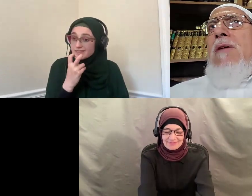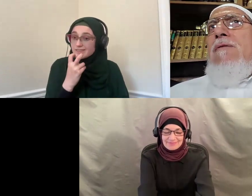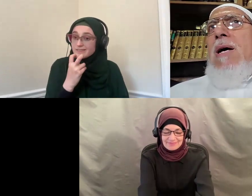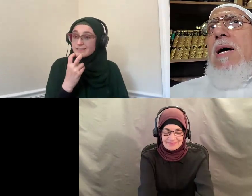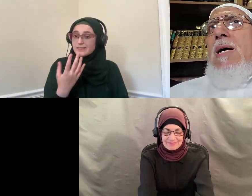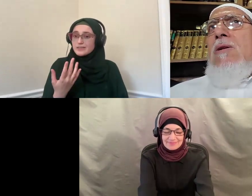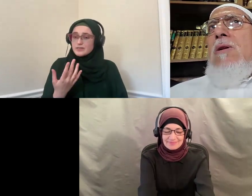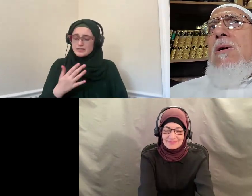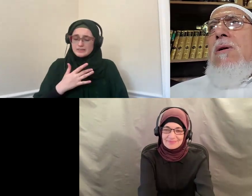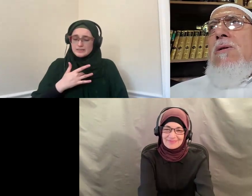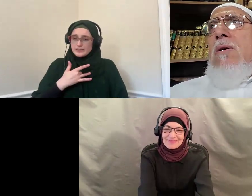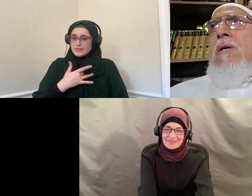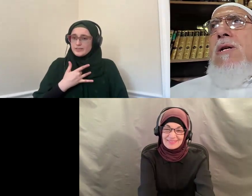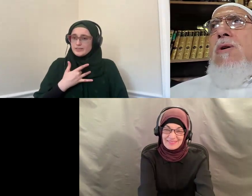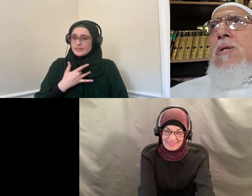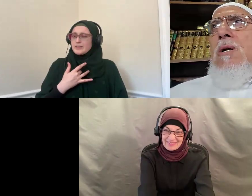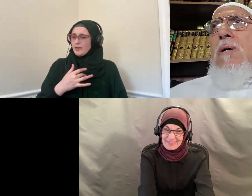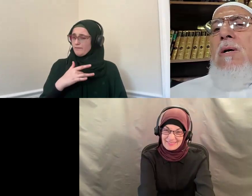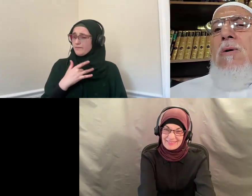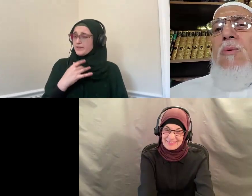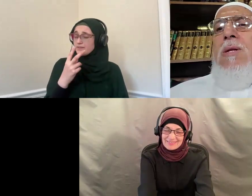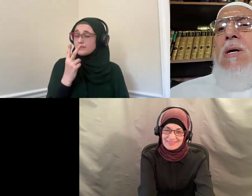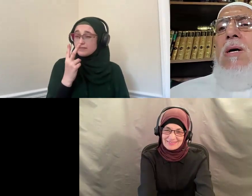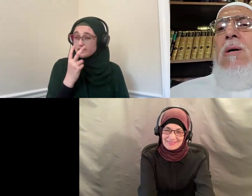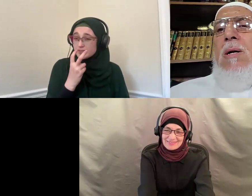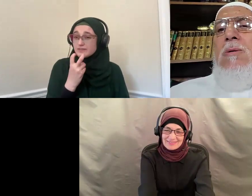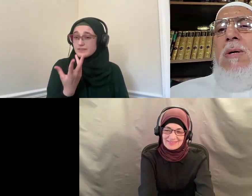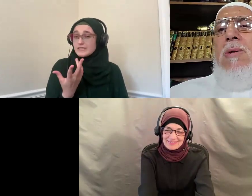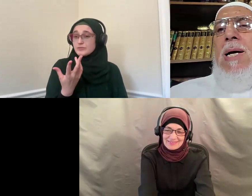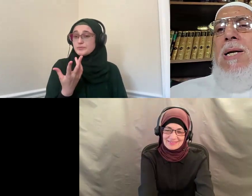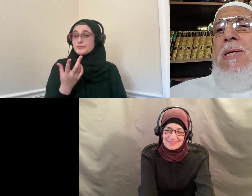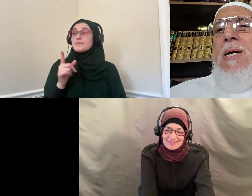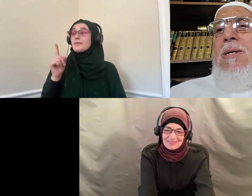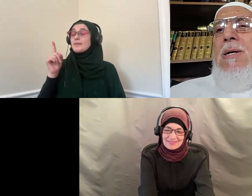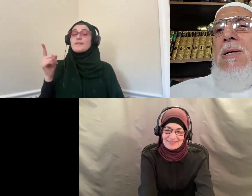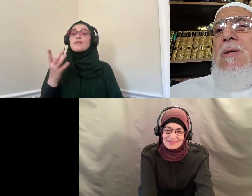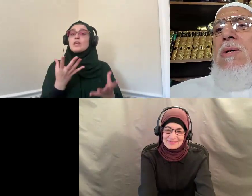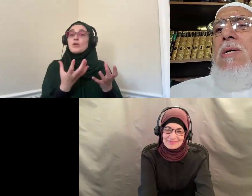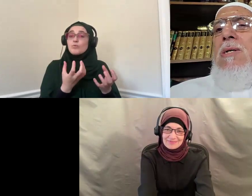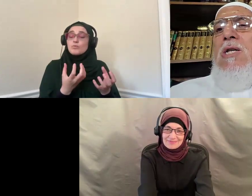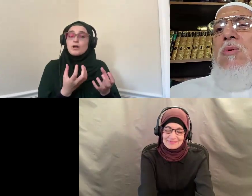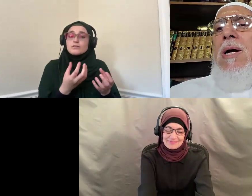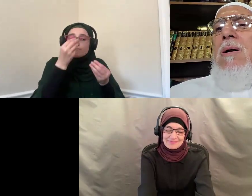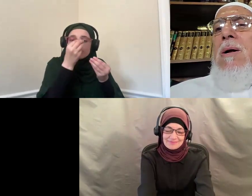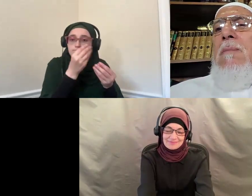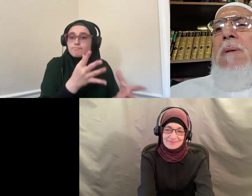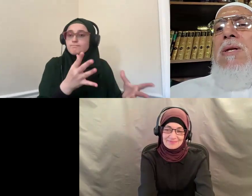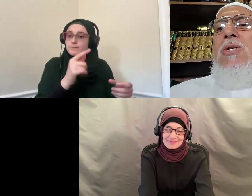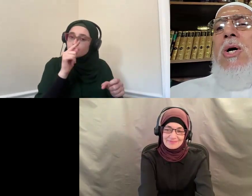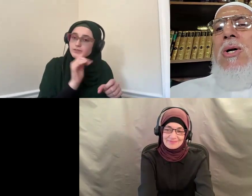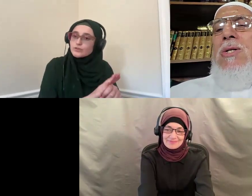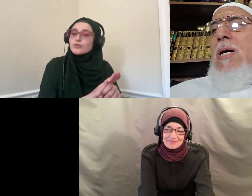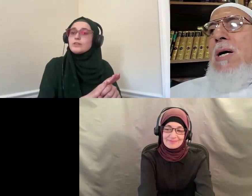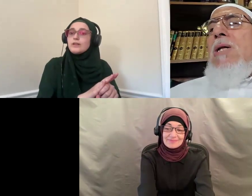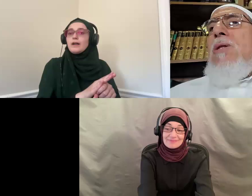to believe and seriously consider what they hear Allah subhanahu wa ta'ala saying. So he says, I swear by